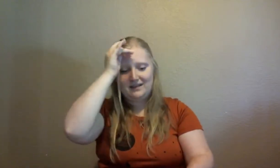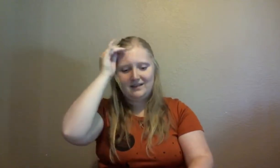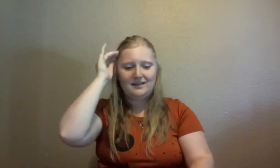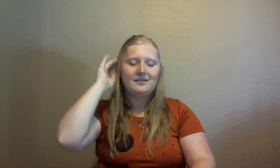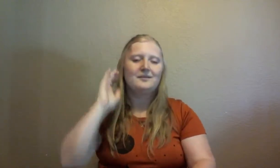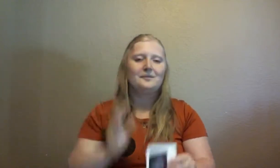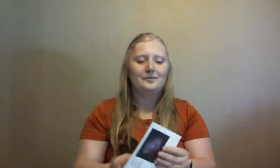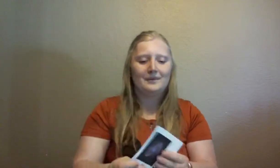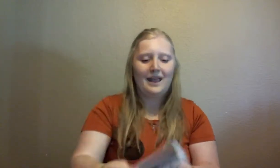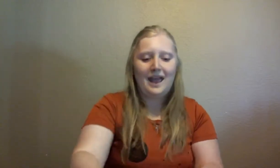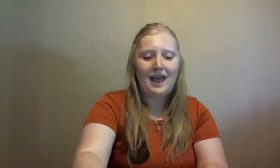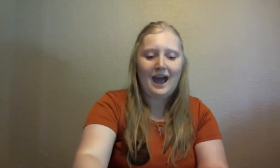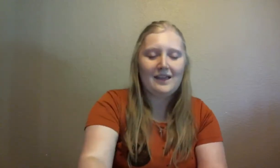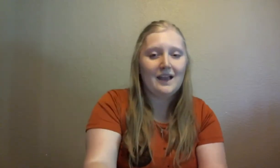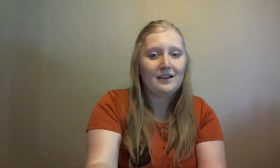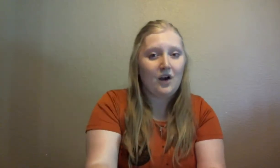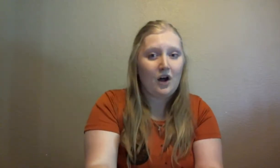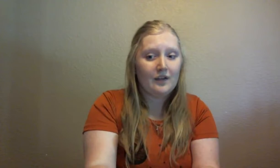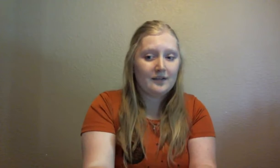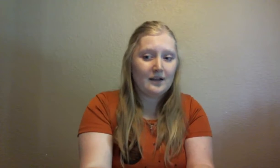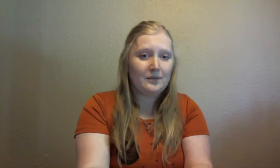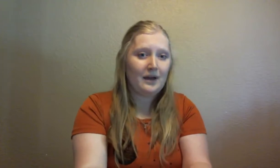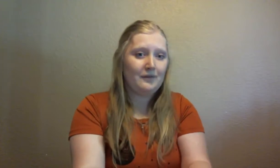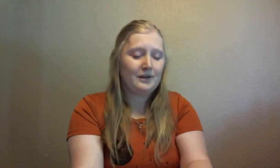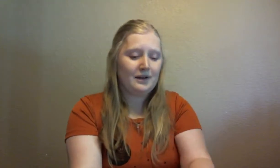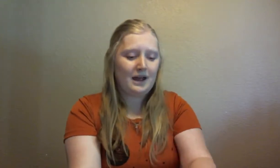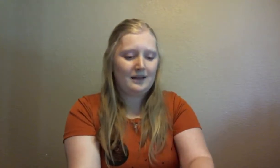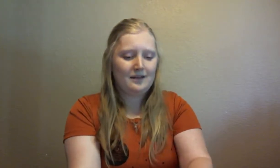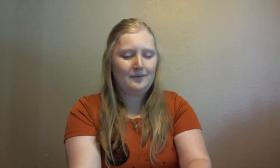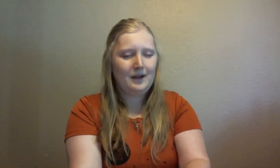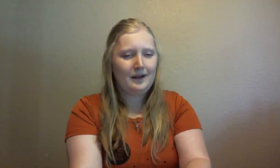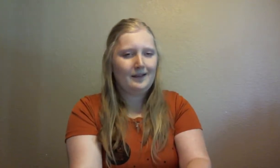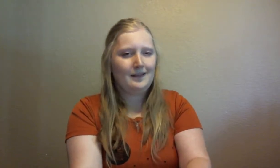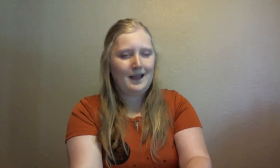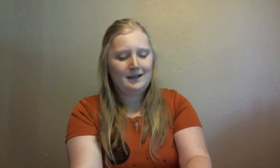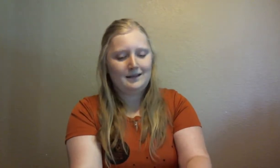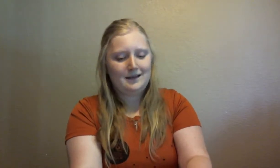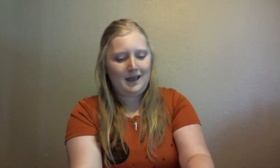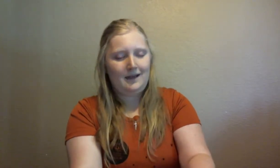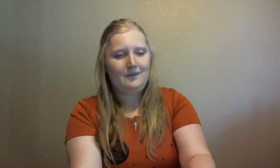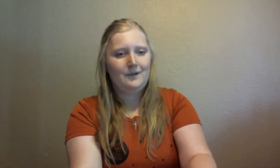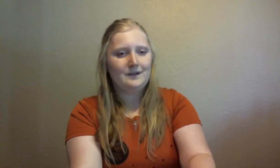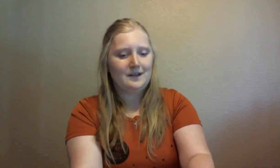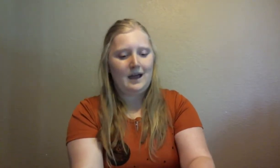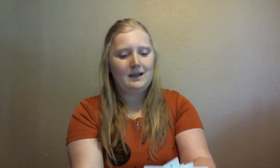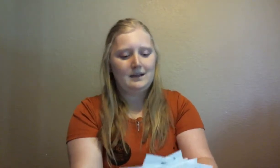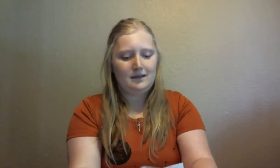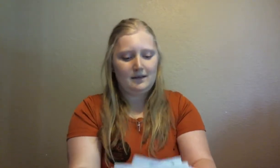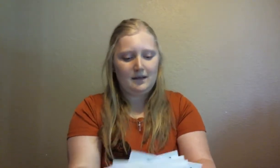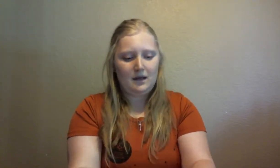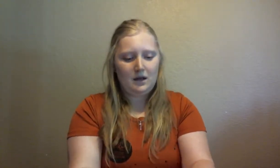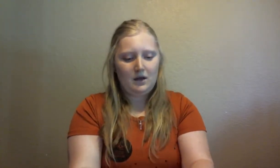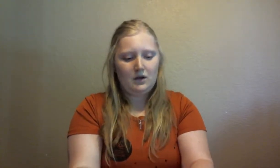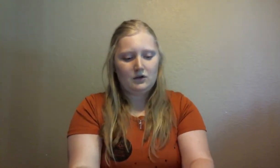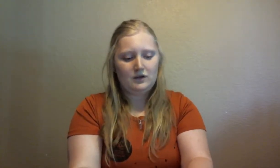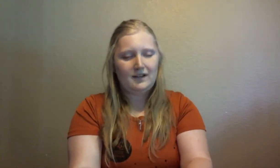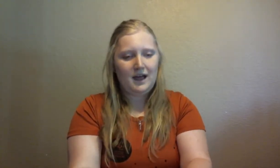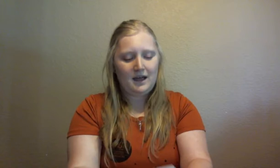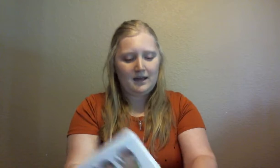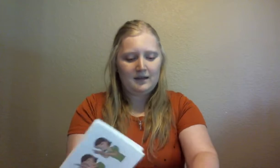space. And that's all the signs we have for today. It's a very light day for signs. Just because